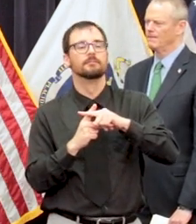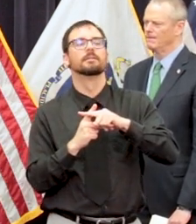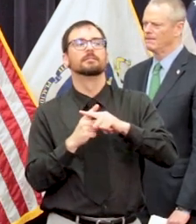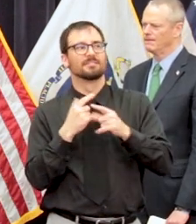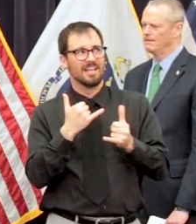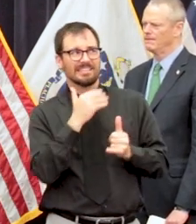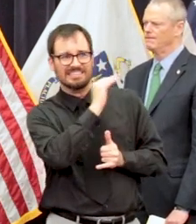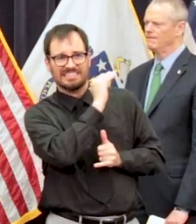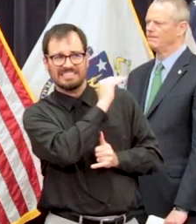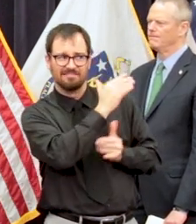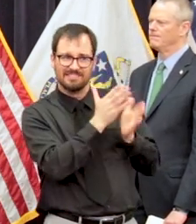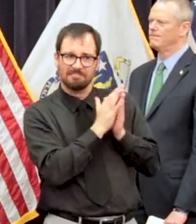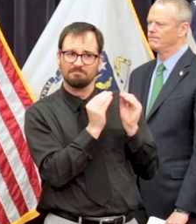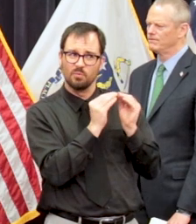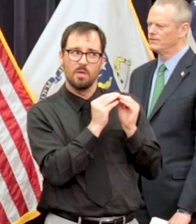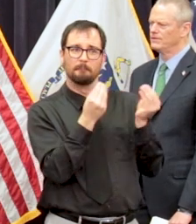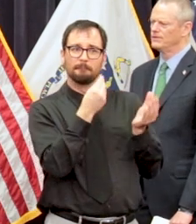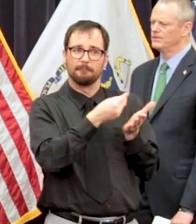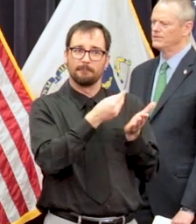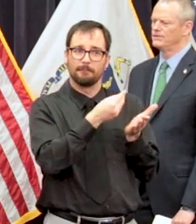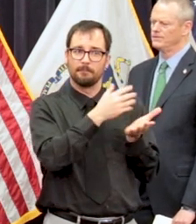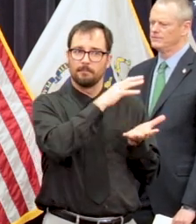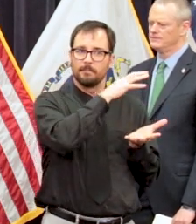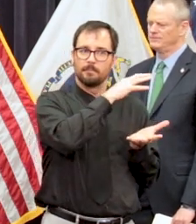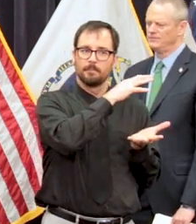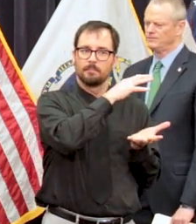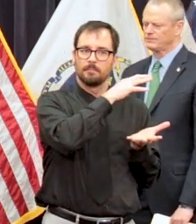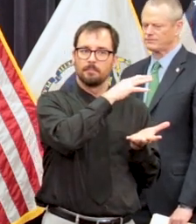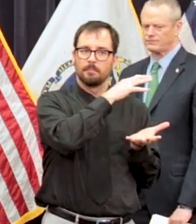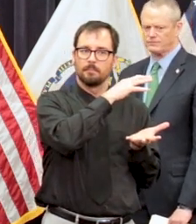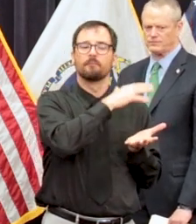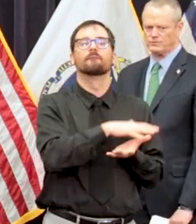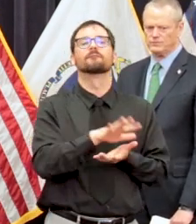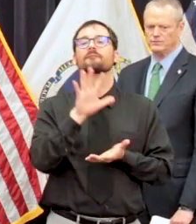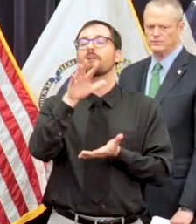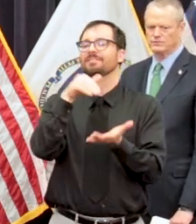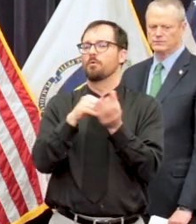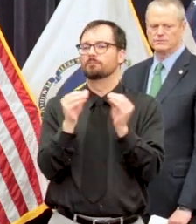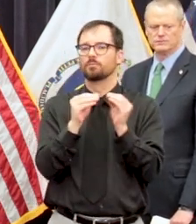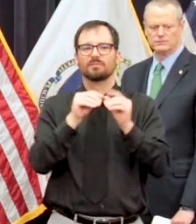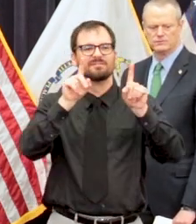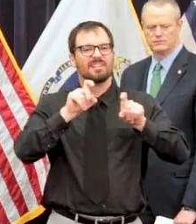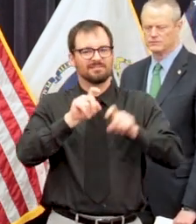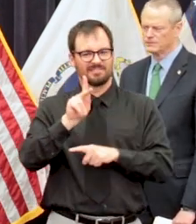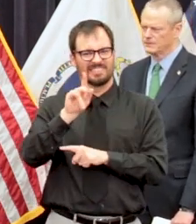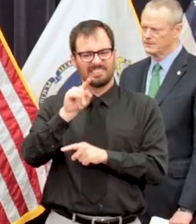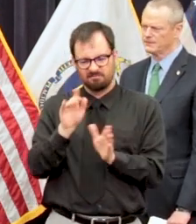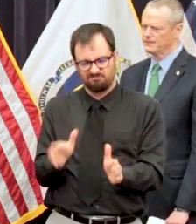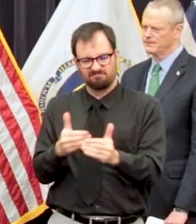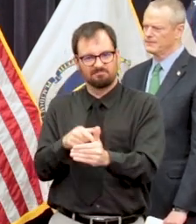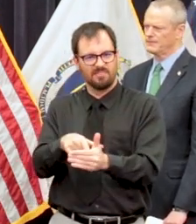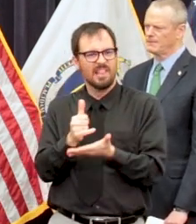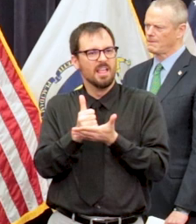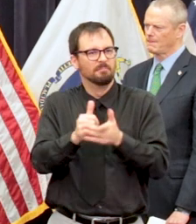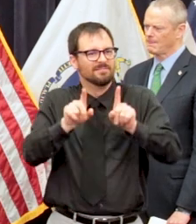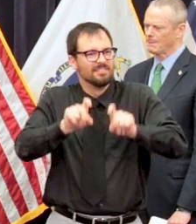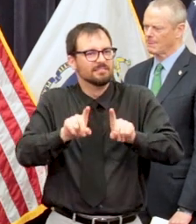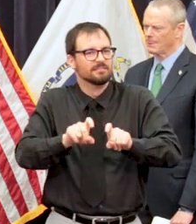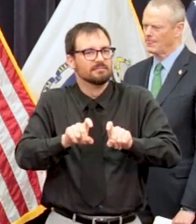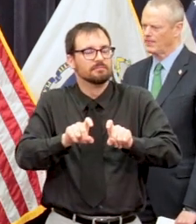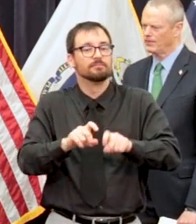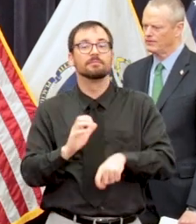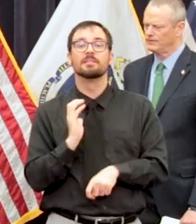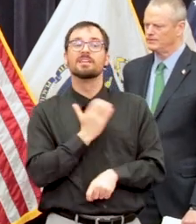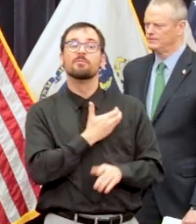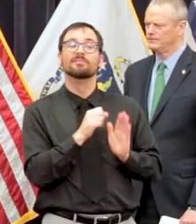and are able to test an additional 5,000 individuals. Our state public health lab is working 24/7 and turning